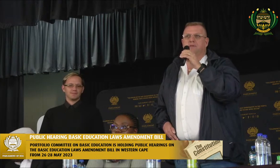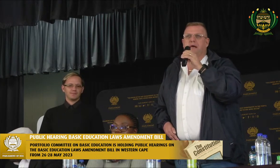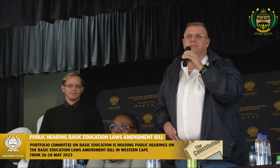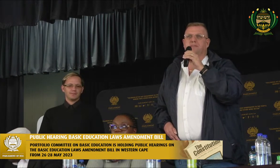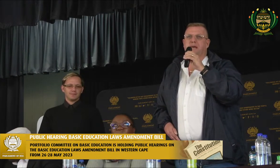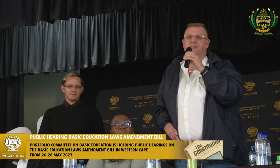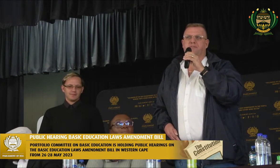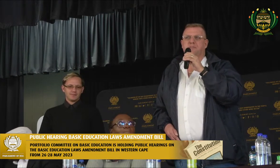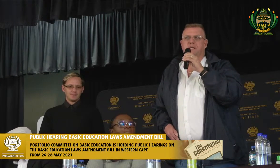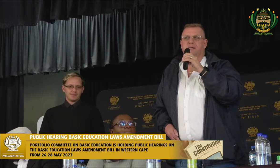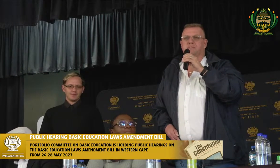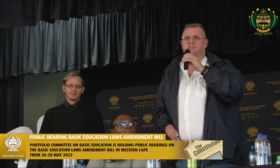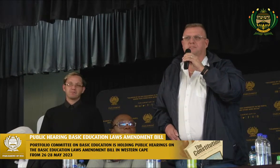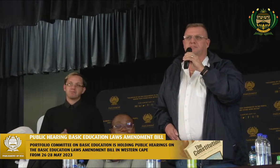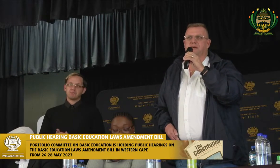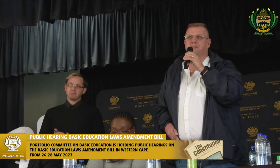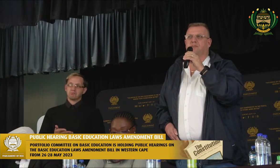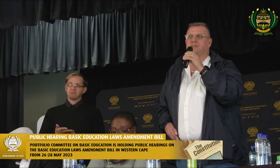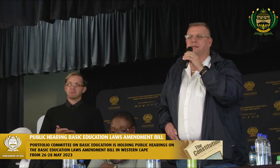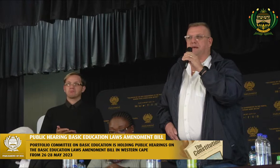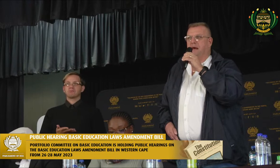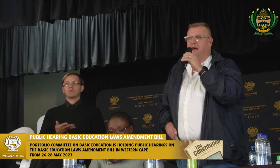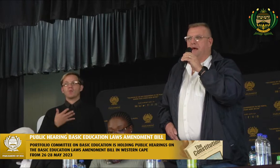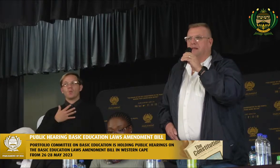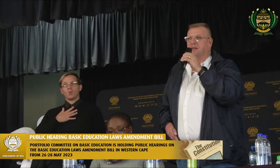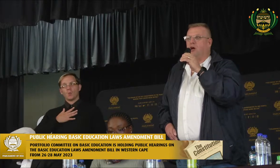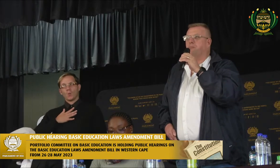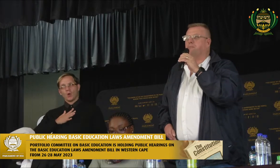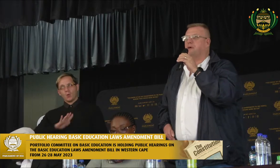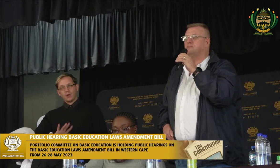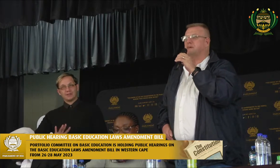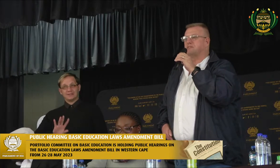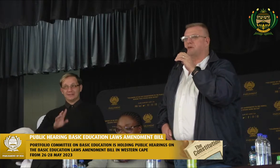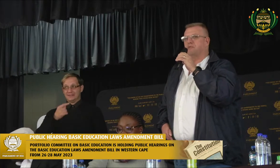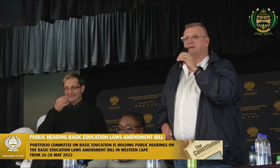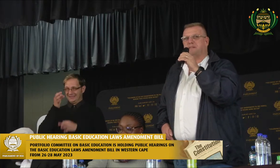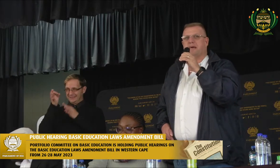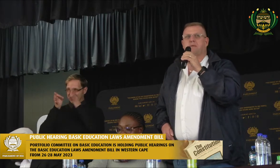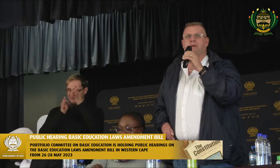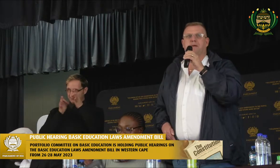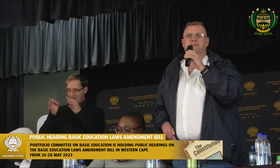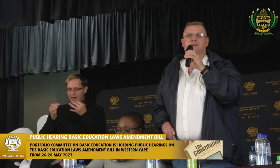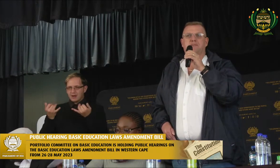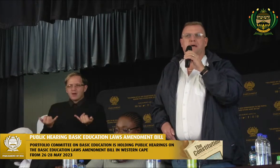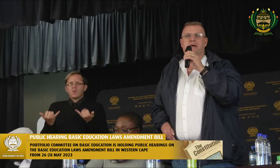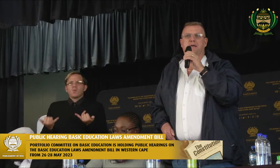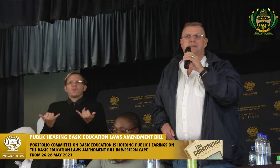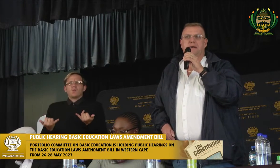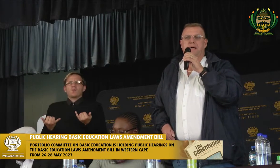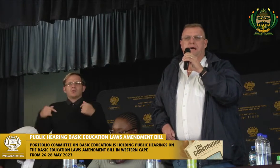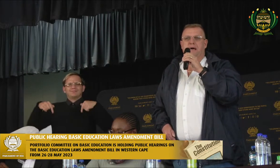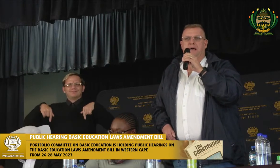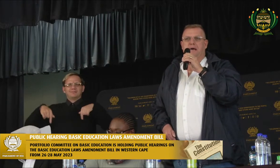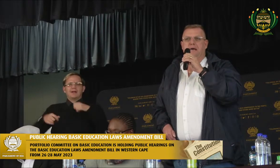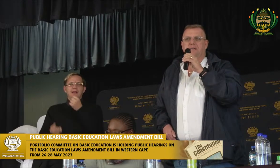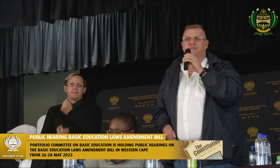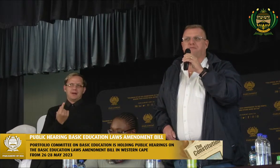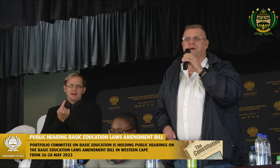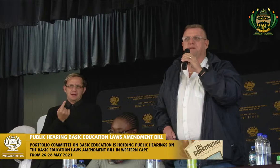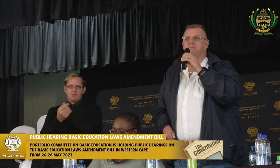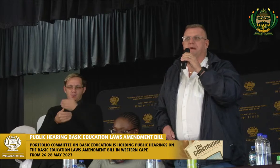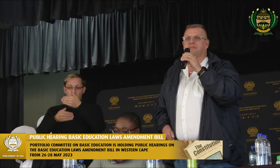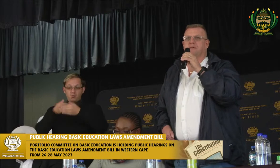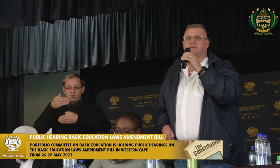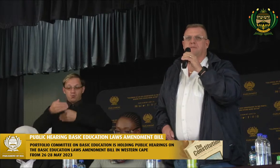I would also like to take a few seconds just to say to you that the whole process of what is taking place here today is